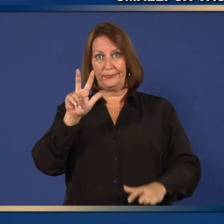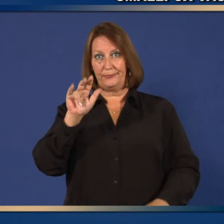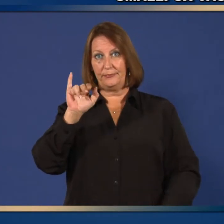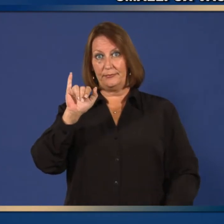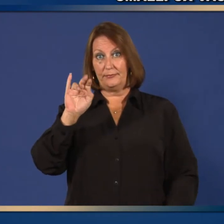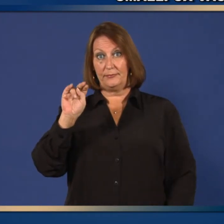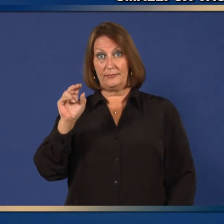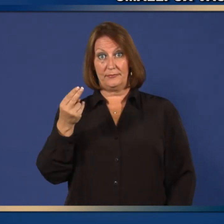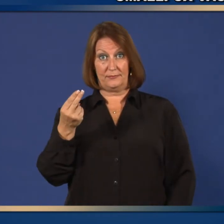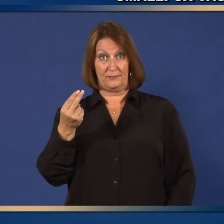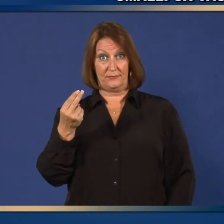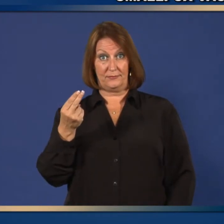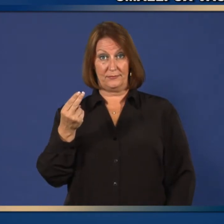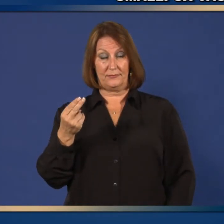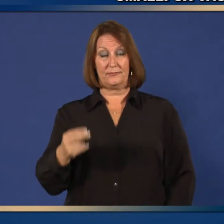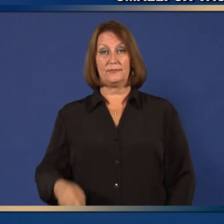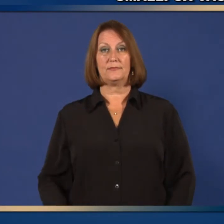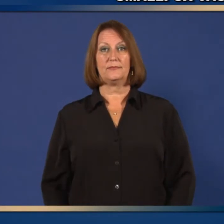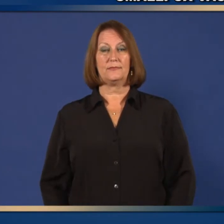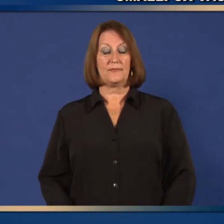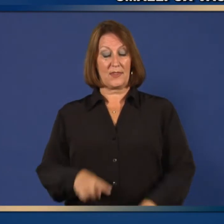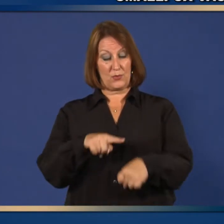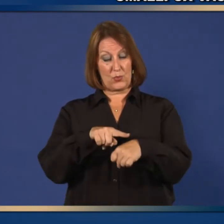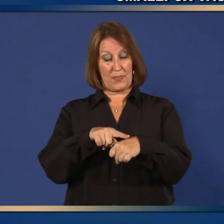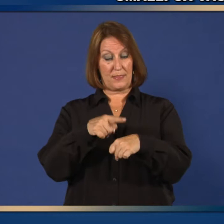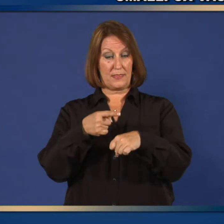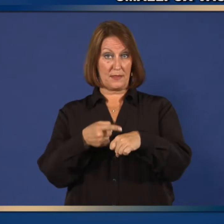It can be larger than 3 inches.